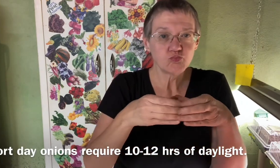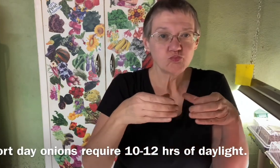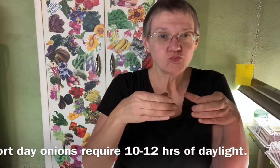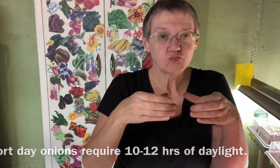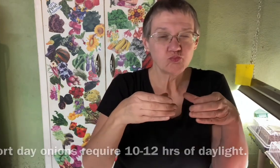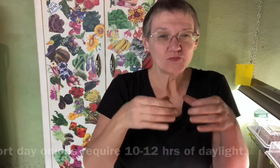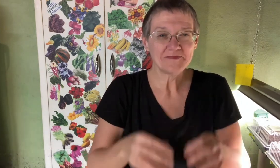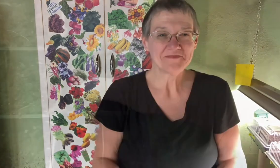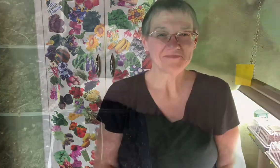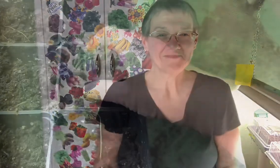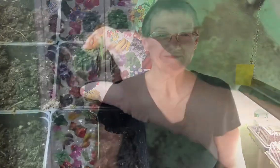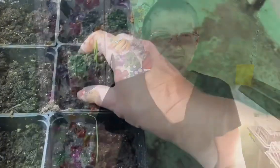up.